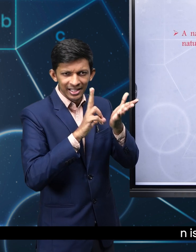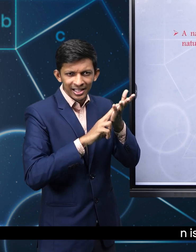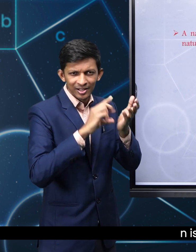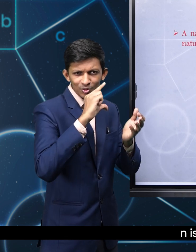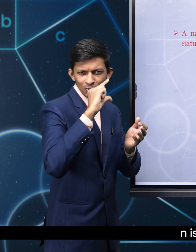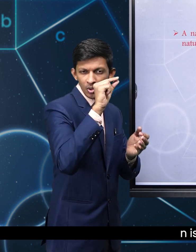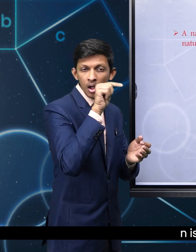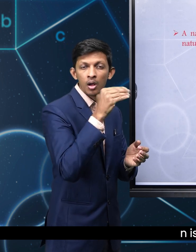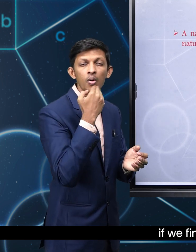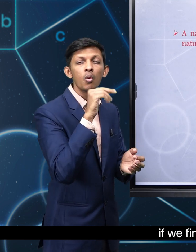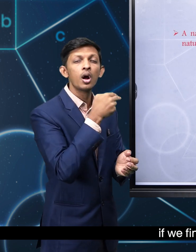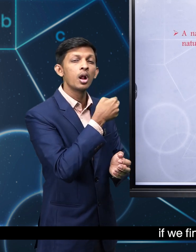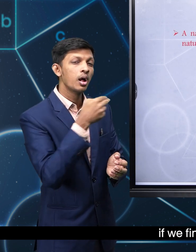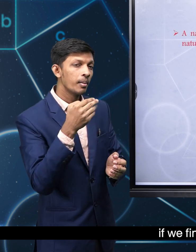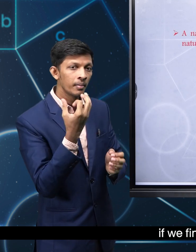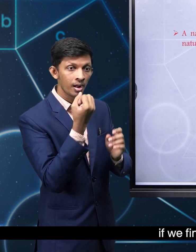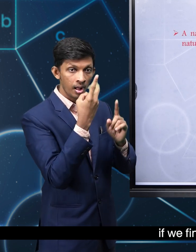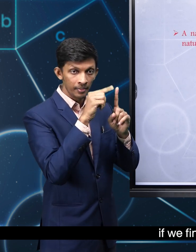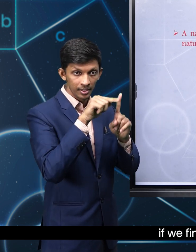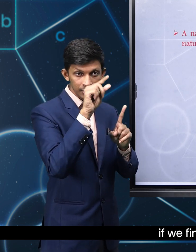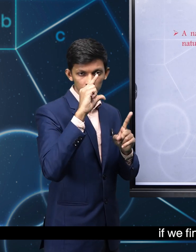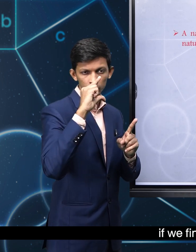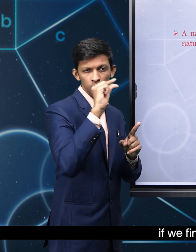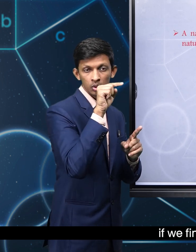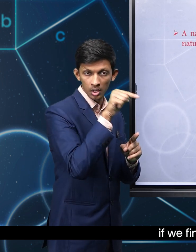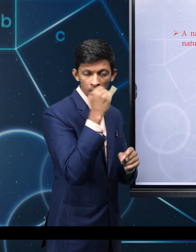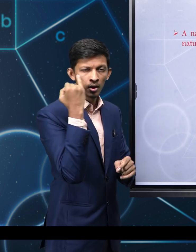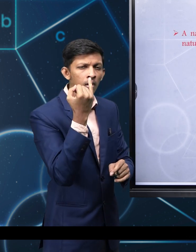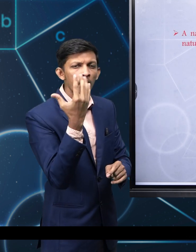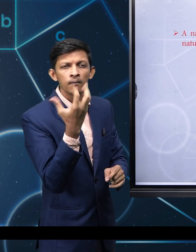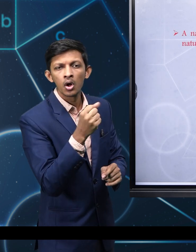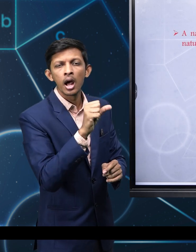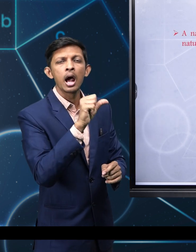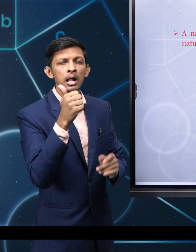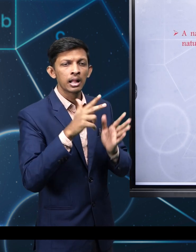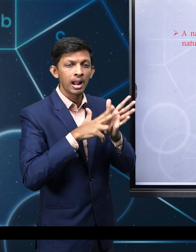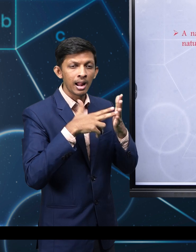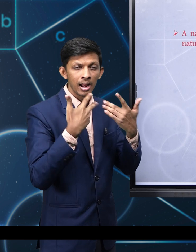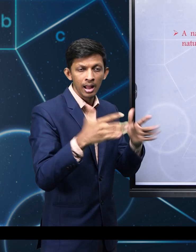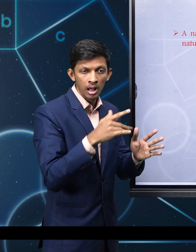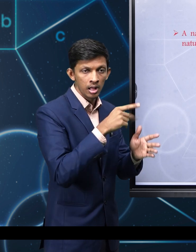a square number if we find another natural number m such as n is equal to m square.